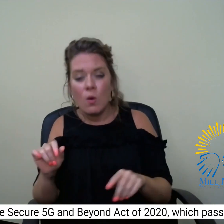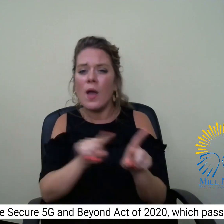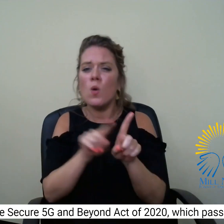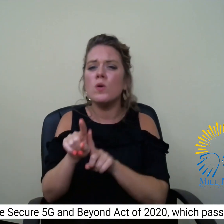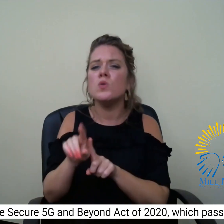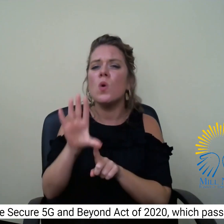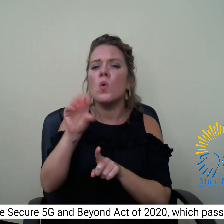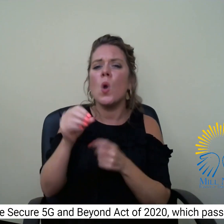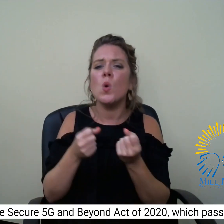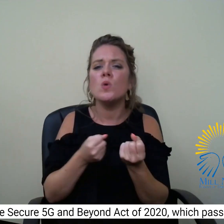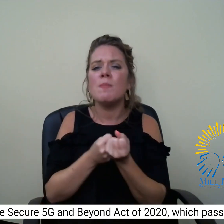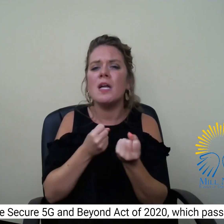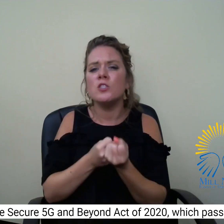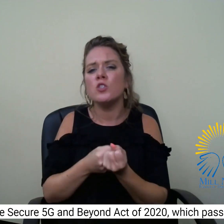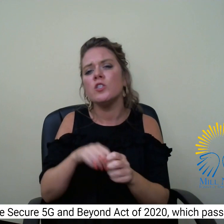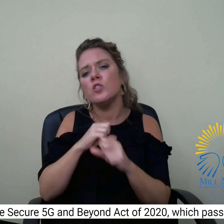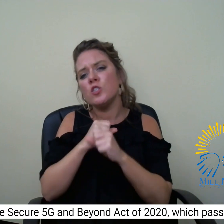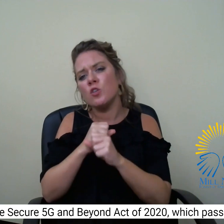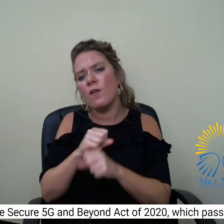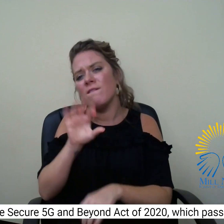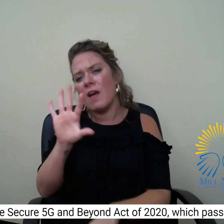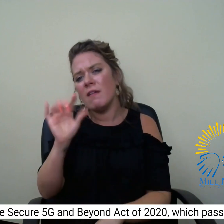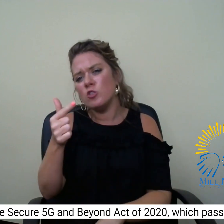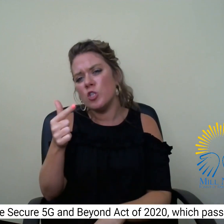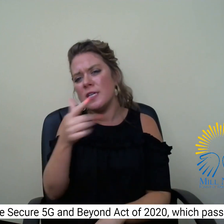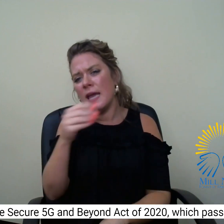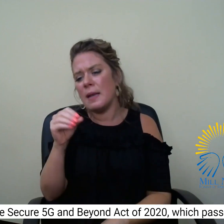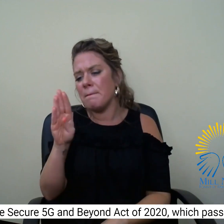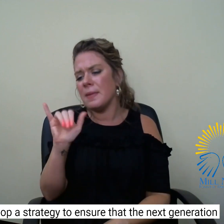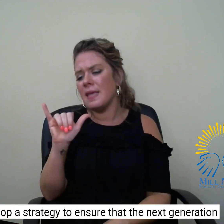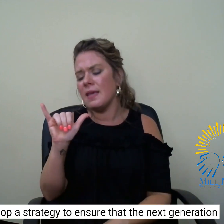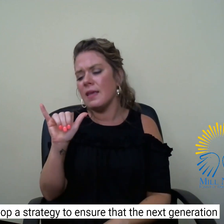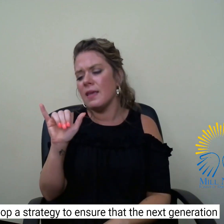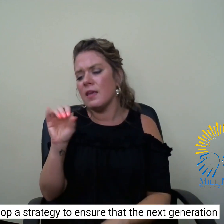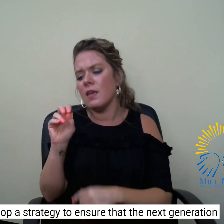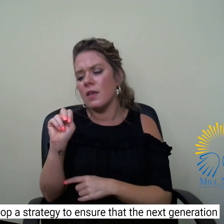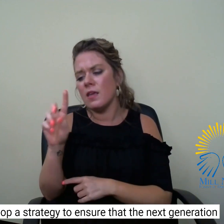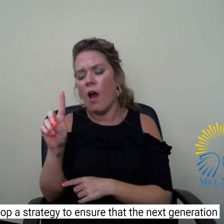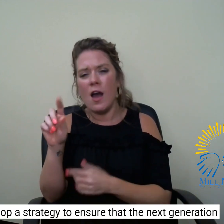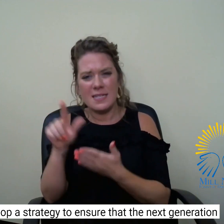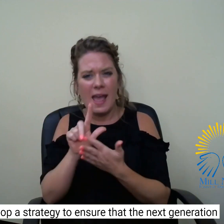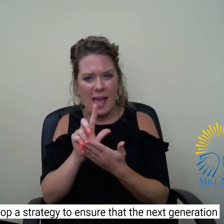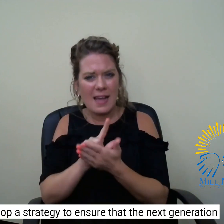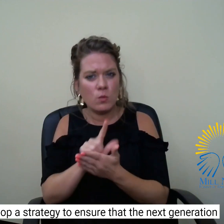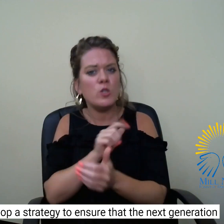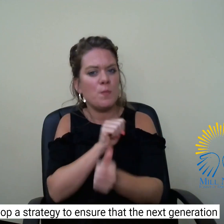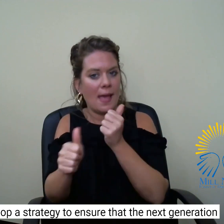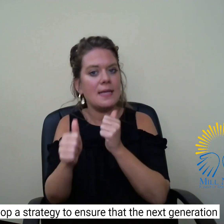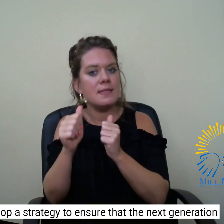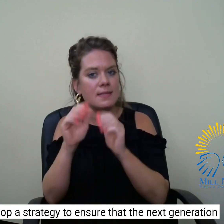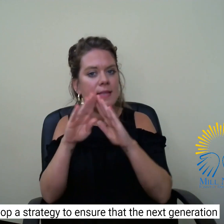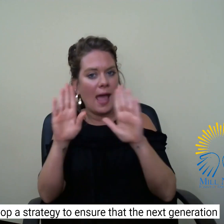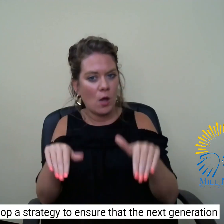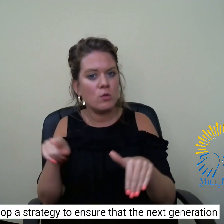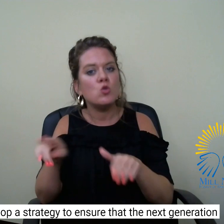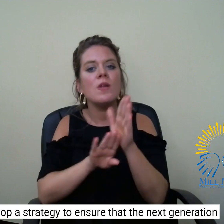the Secure 5G and Beyond Act of 2020, which passed the House to develop a strategy to ensure that the